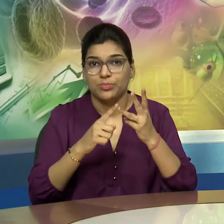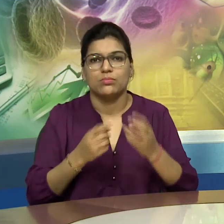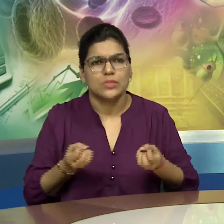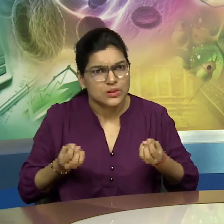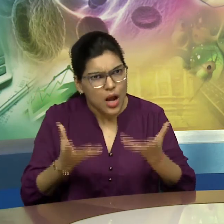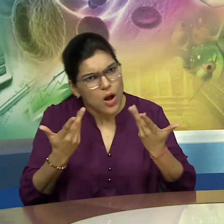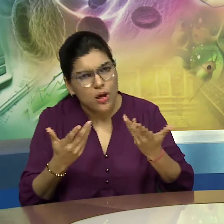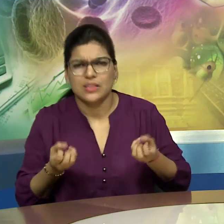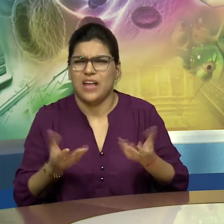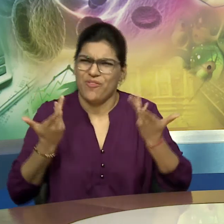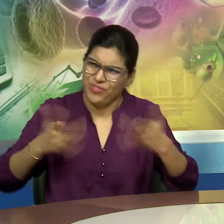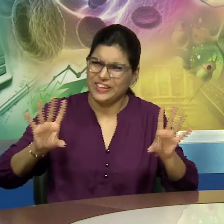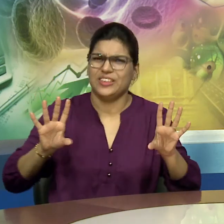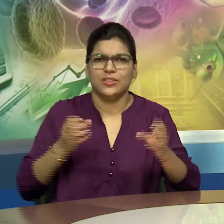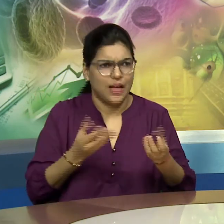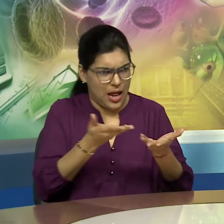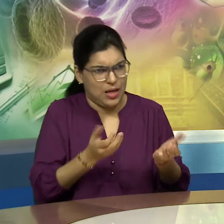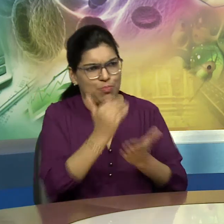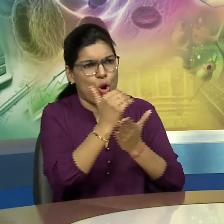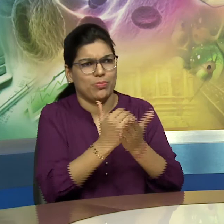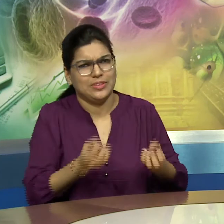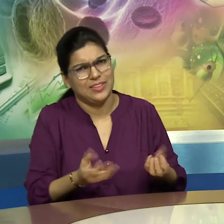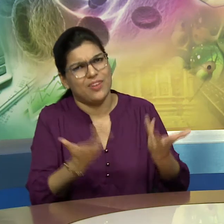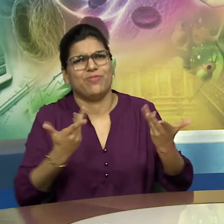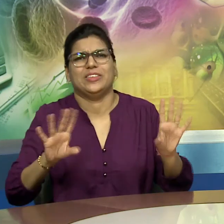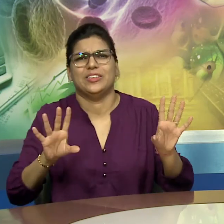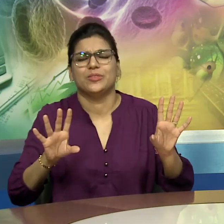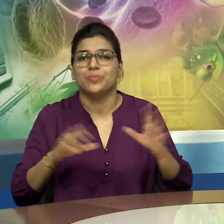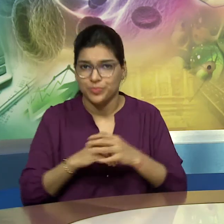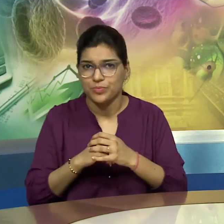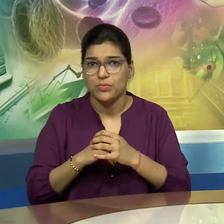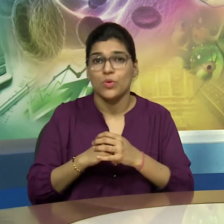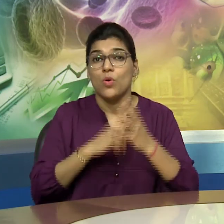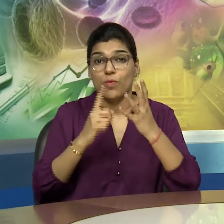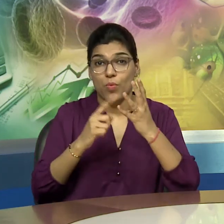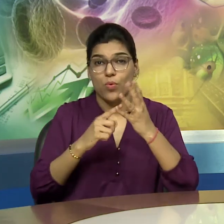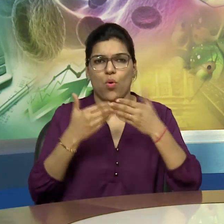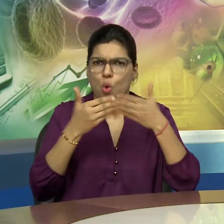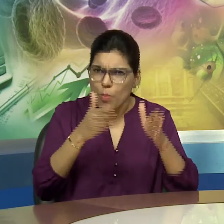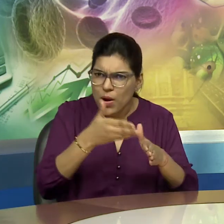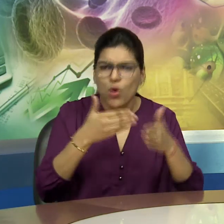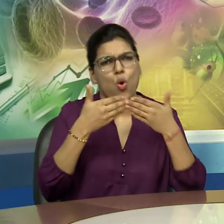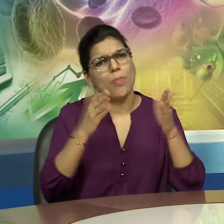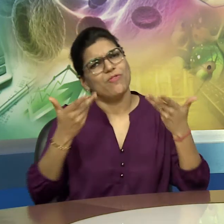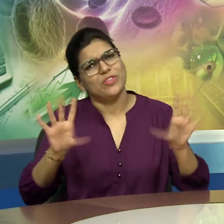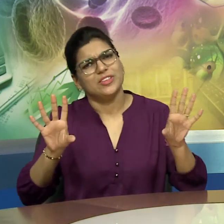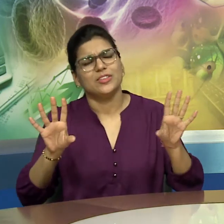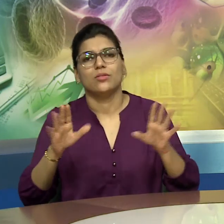person. Third word is start. Yes, it has already started. Fourth is open. Yes, it